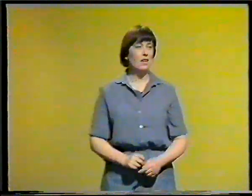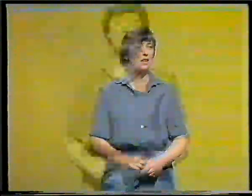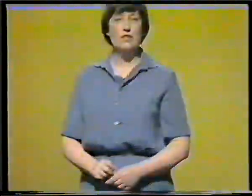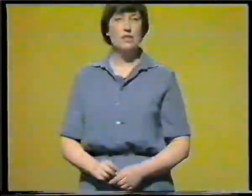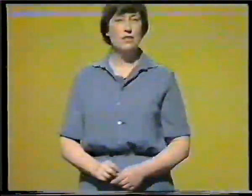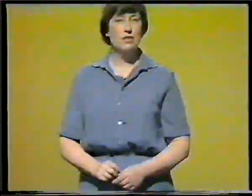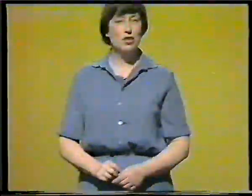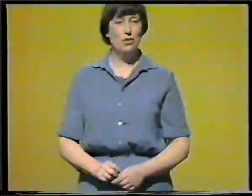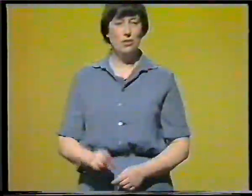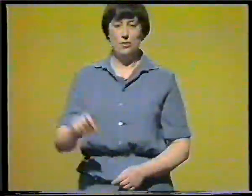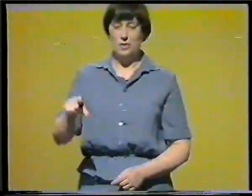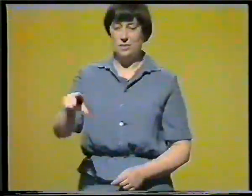To choose.